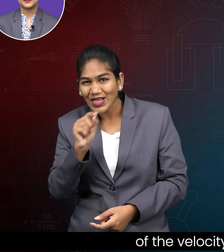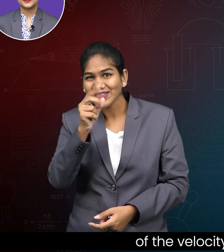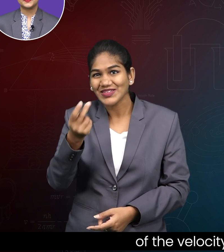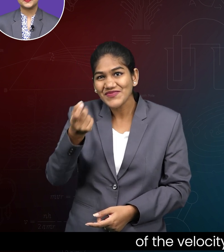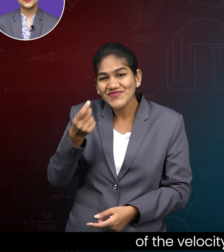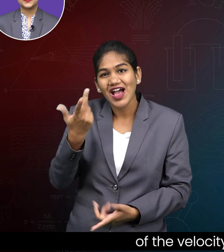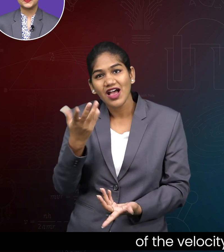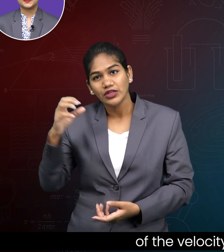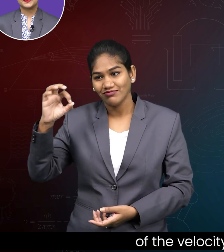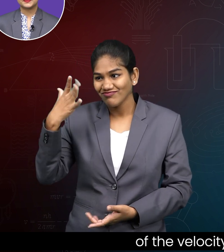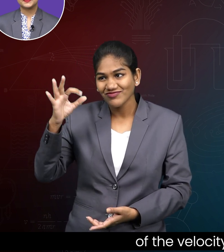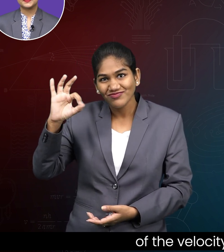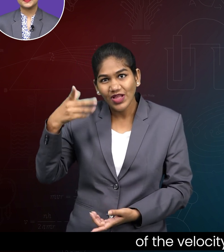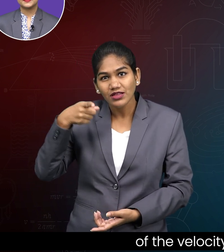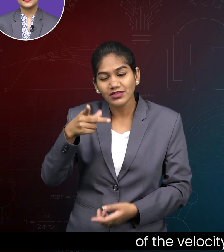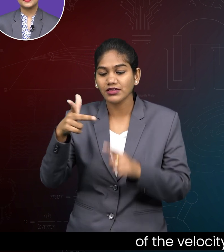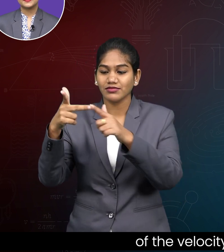current.